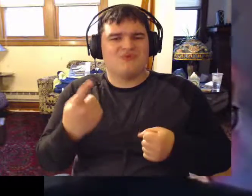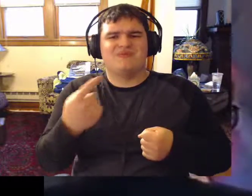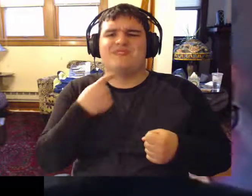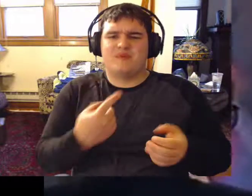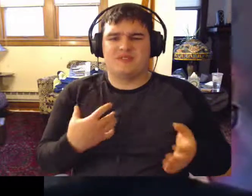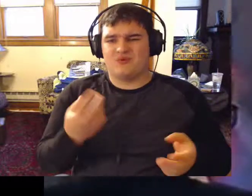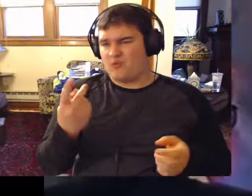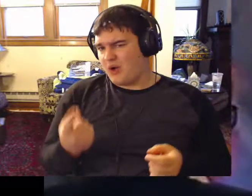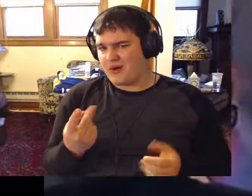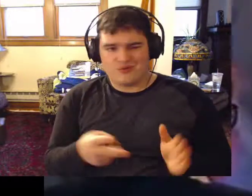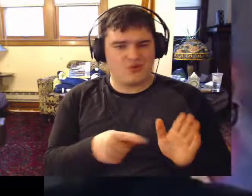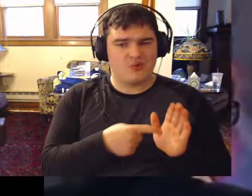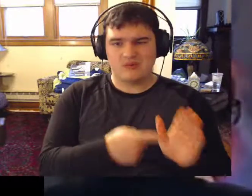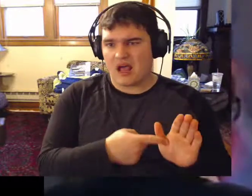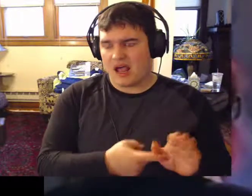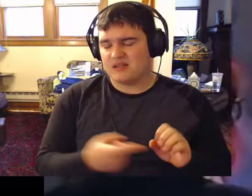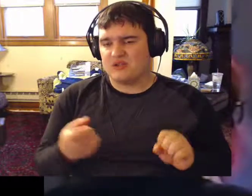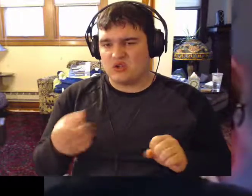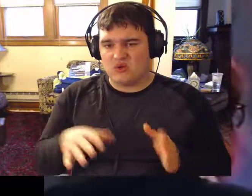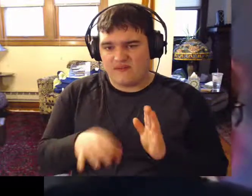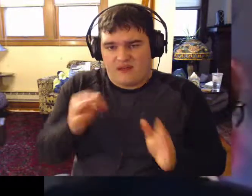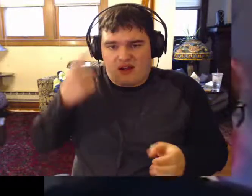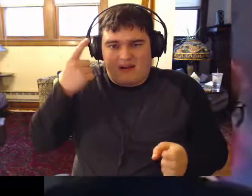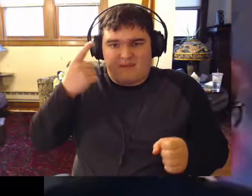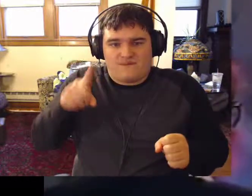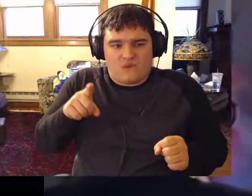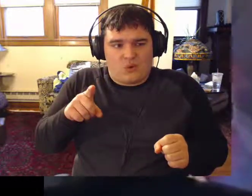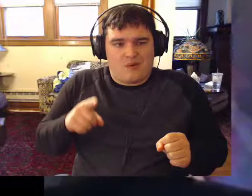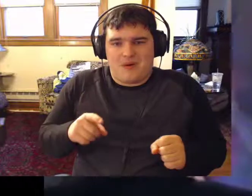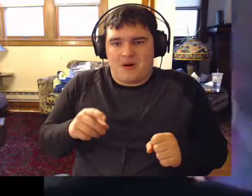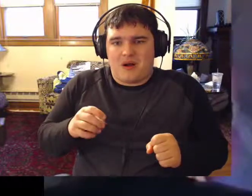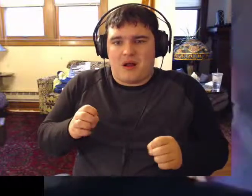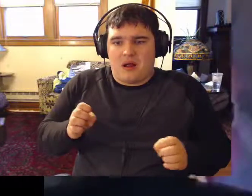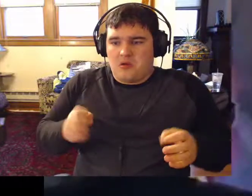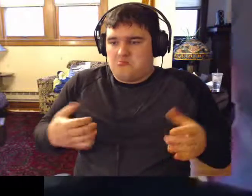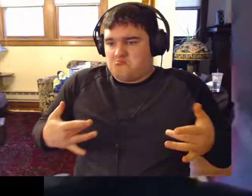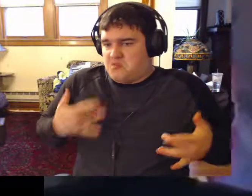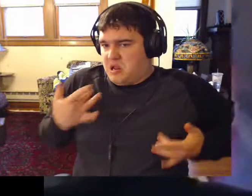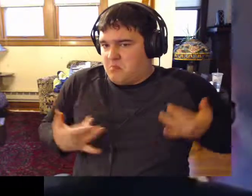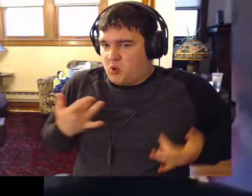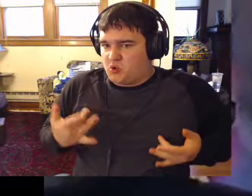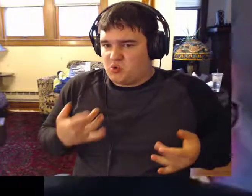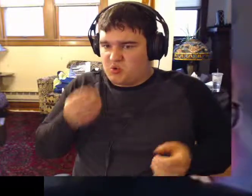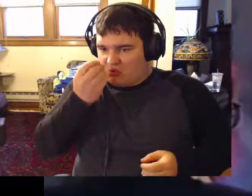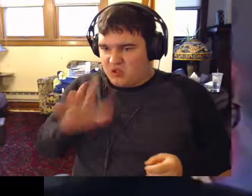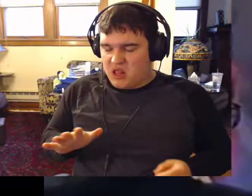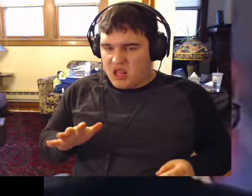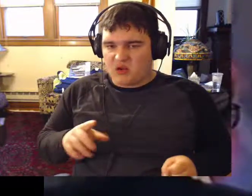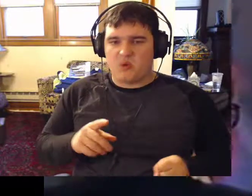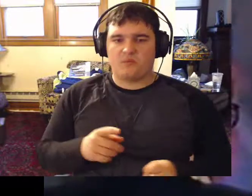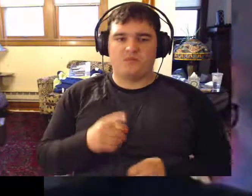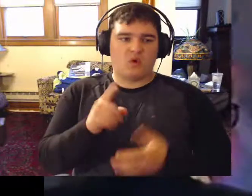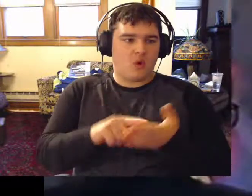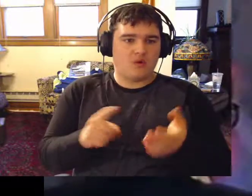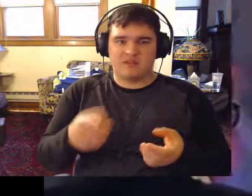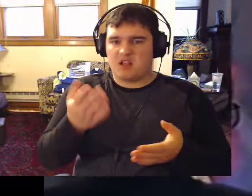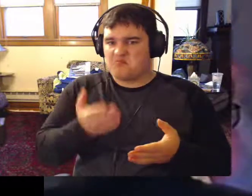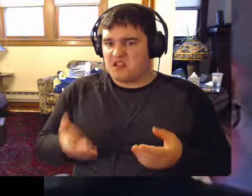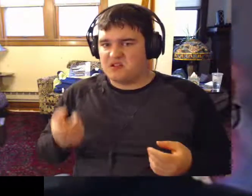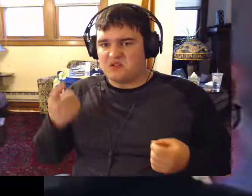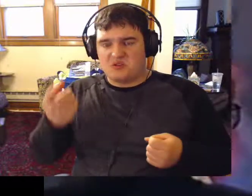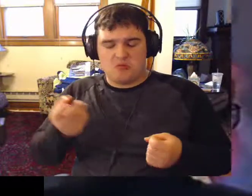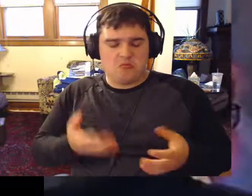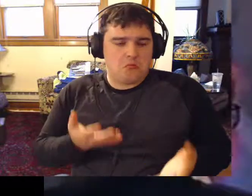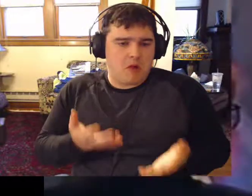signs that you would find for emotional neglect, for instance? What were some things you might be looking for as a